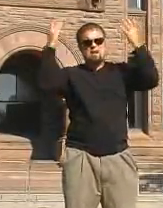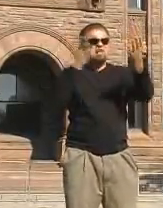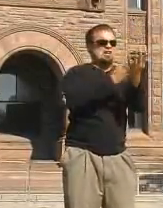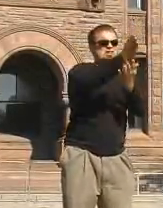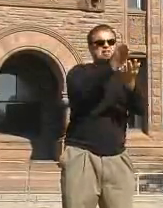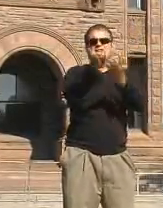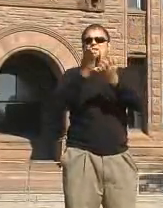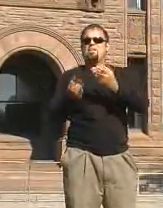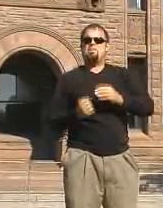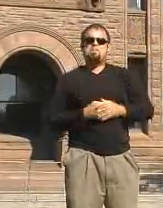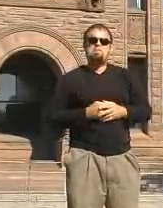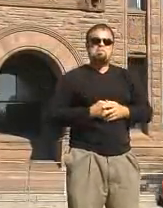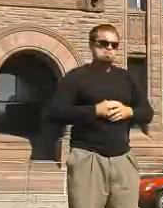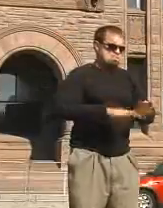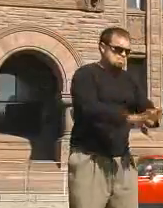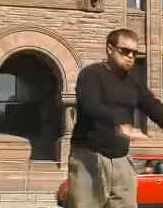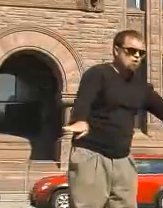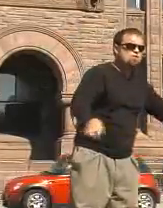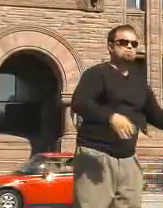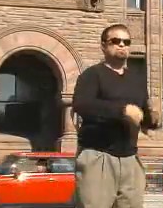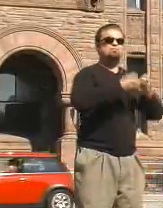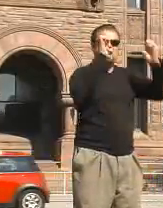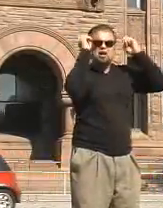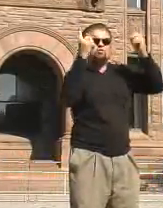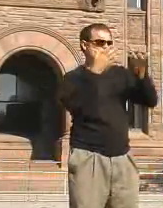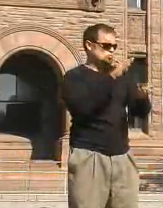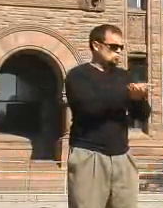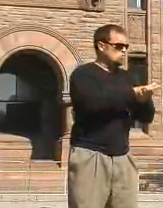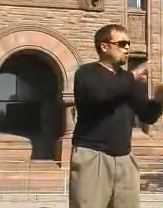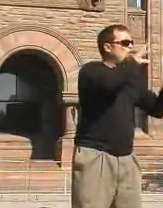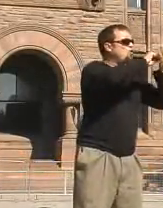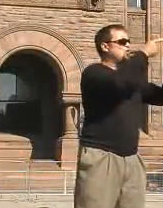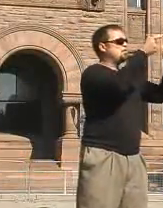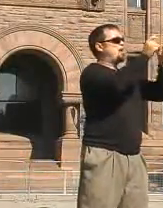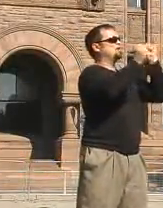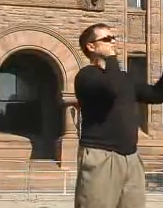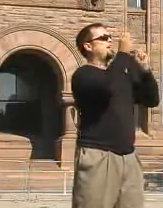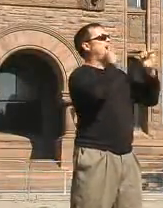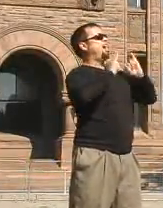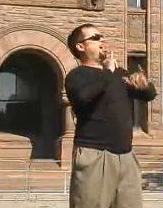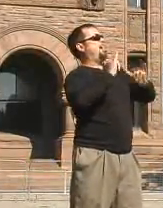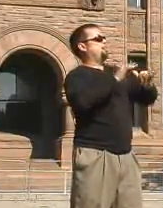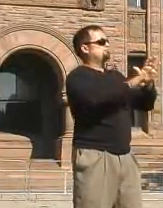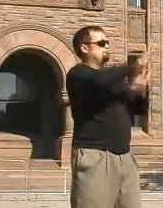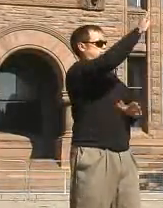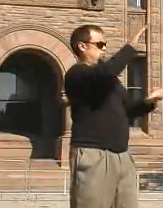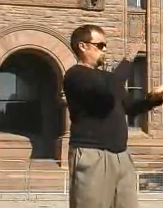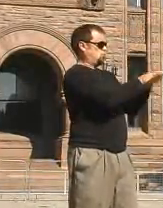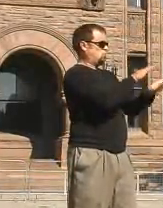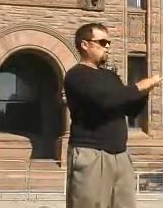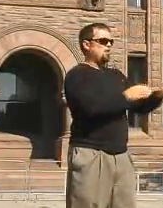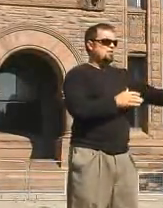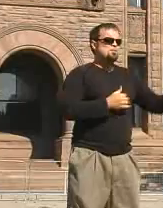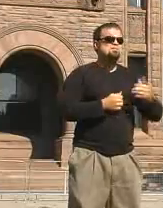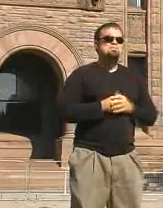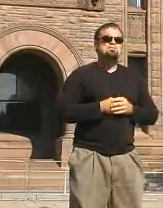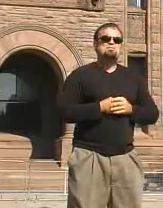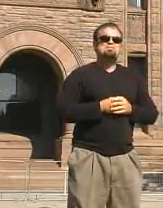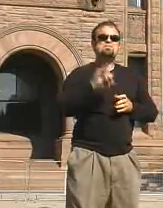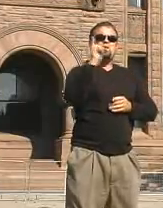Sign language rights apply to so many different venues or avenues of our life. Children and their right to education, to use American Sign Language so